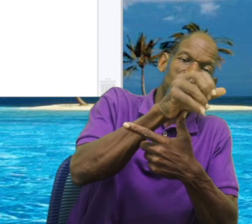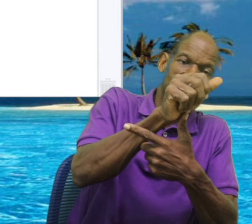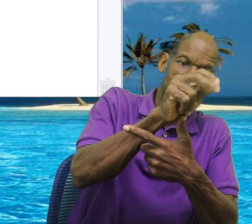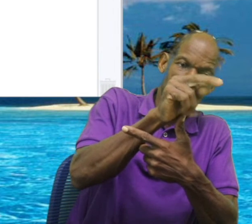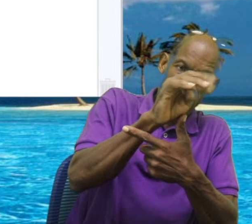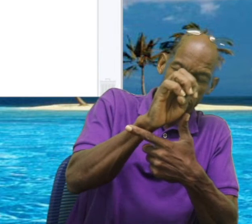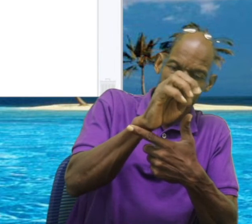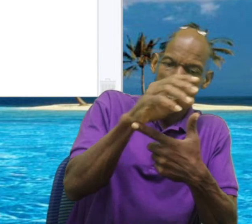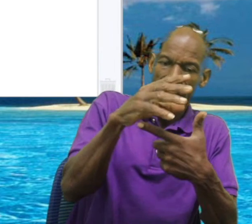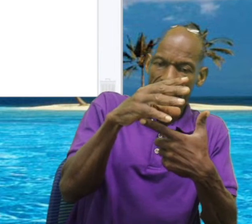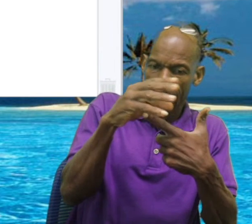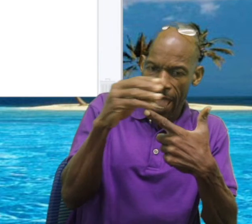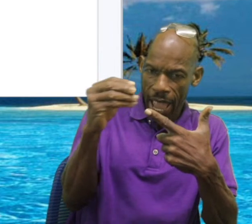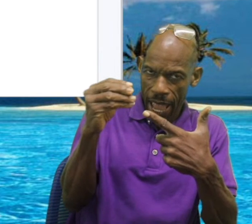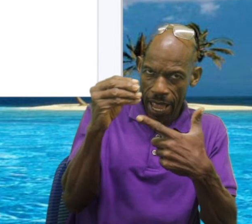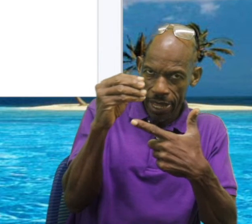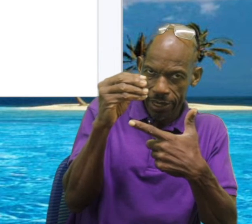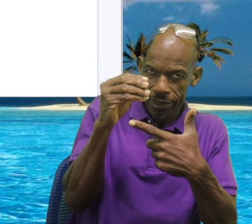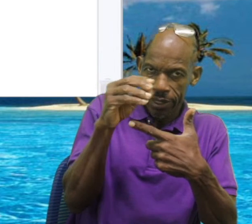with Jane.